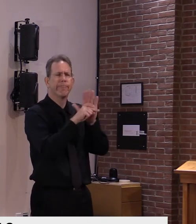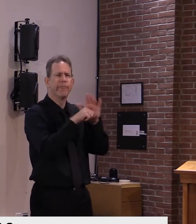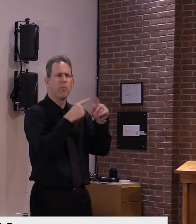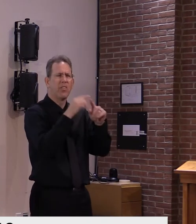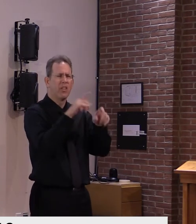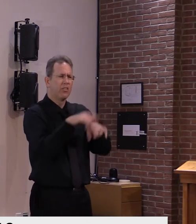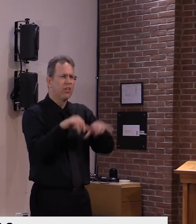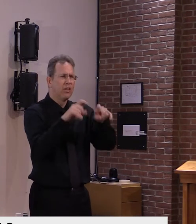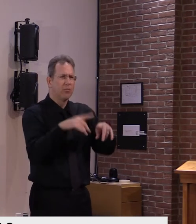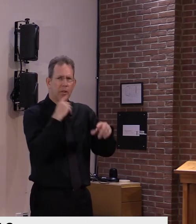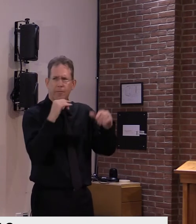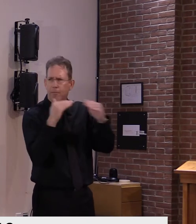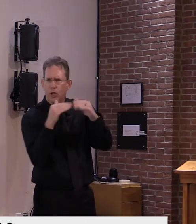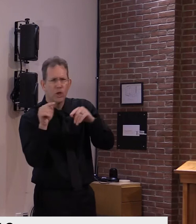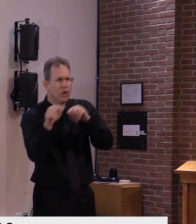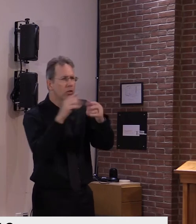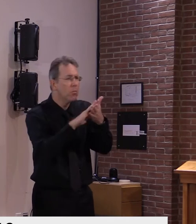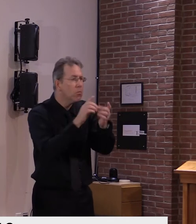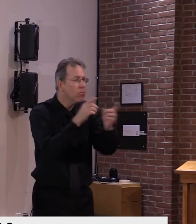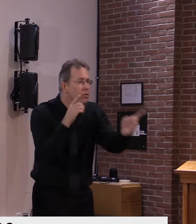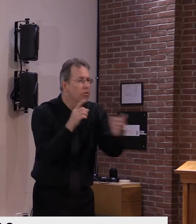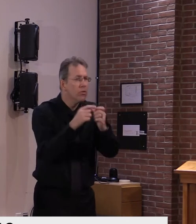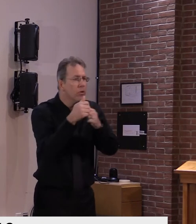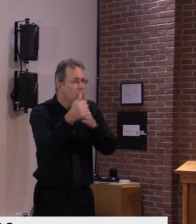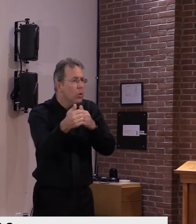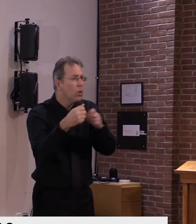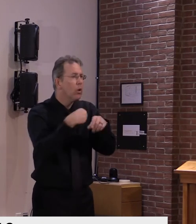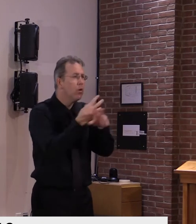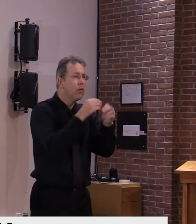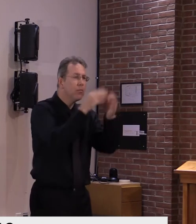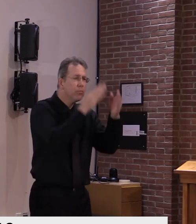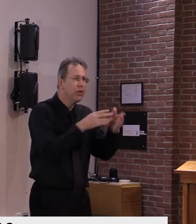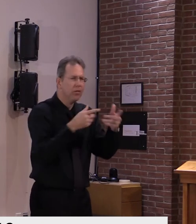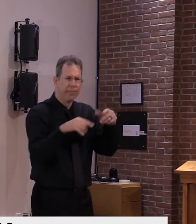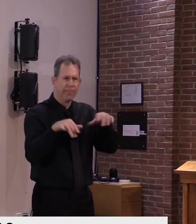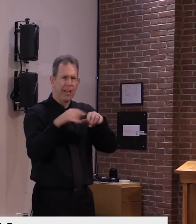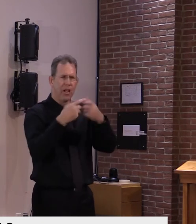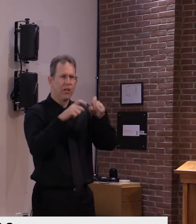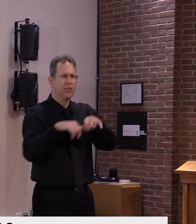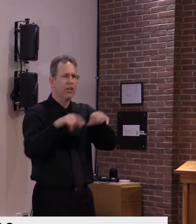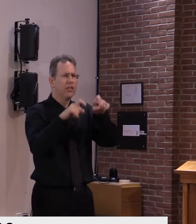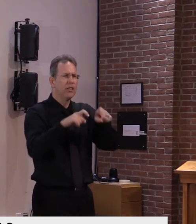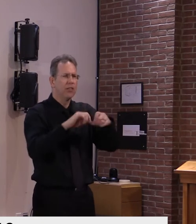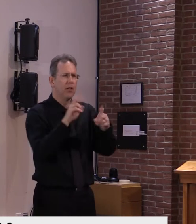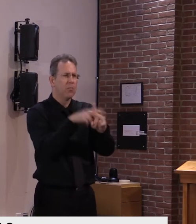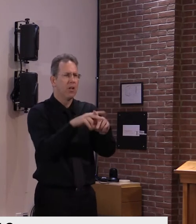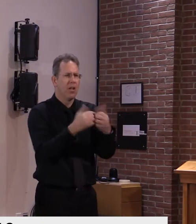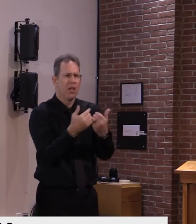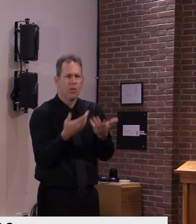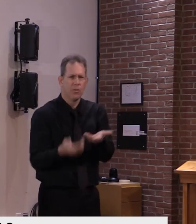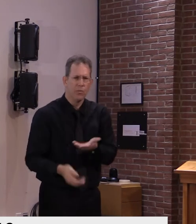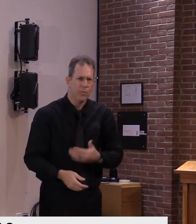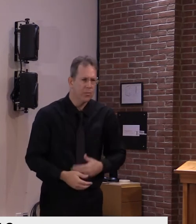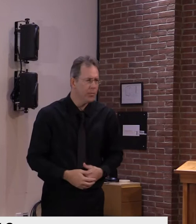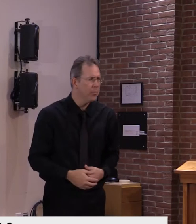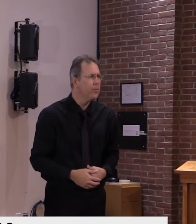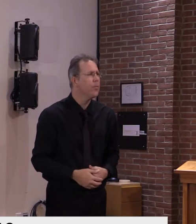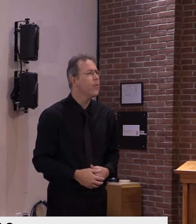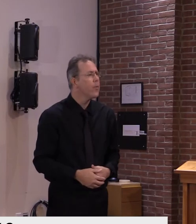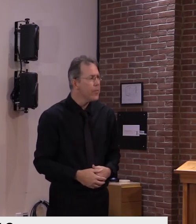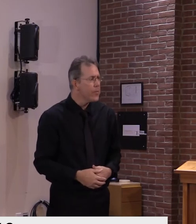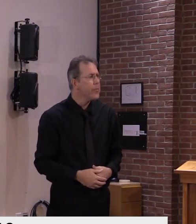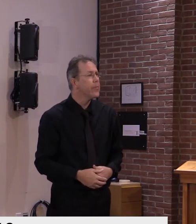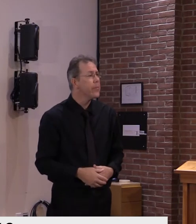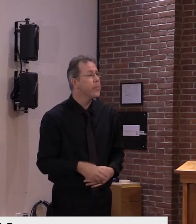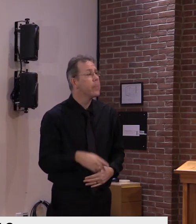that we would get some predictable and uniform results. And I think, you know, the conditions for learning have been so unequal across the